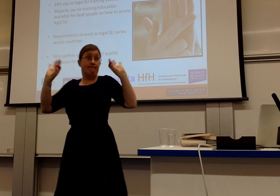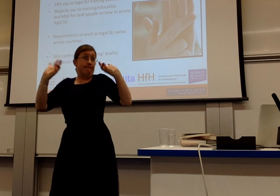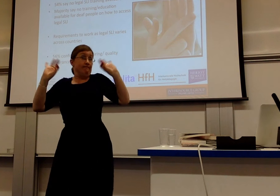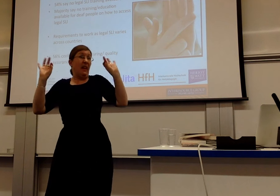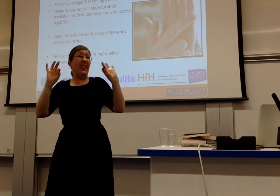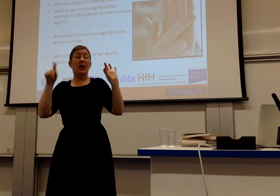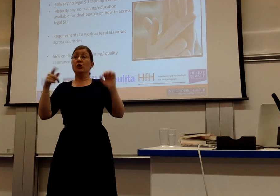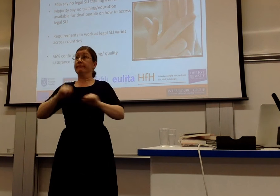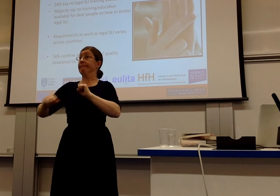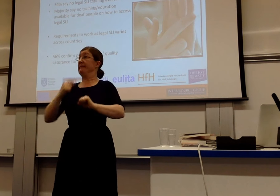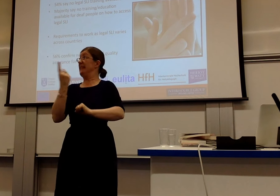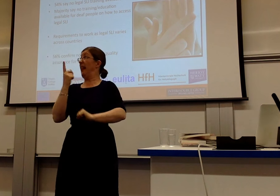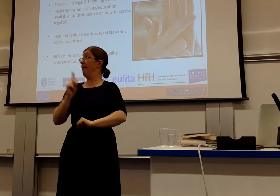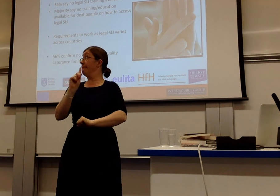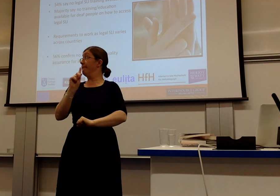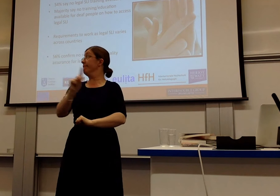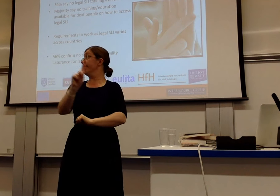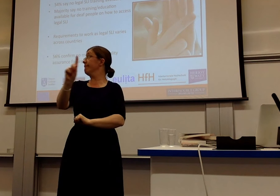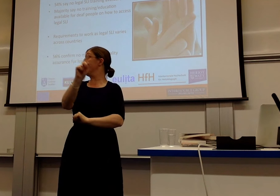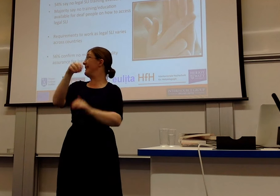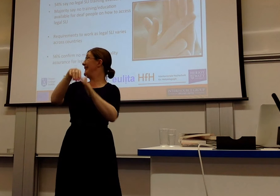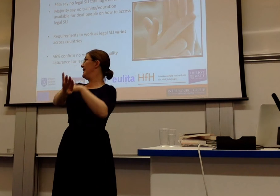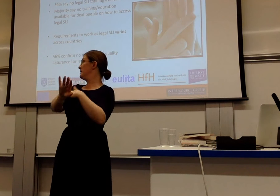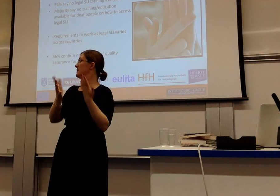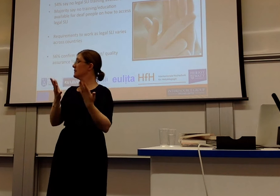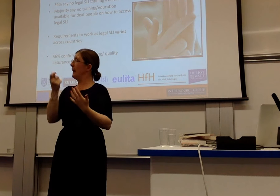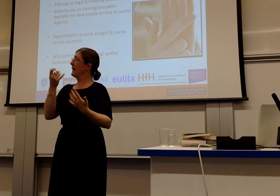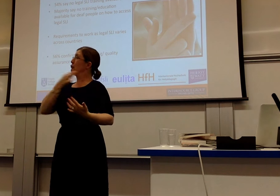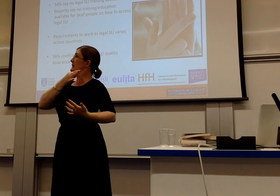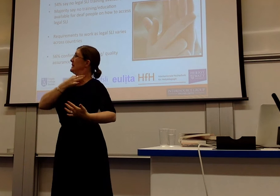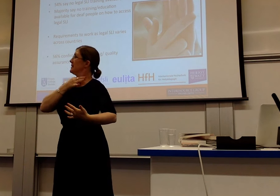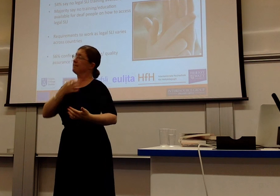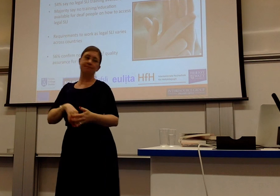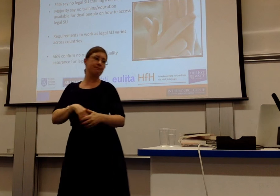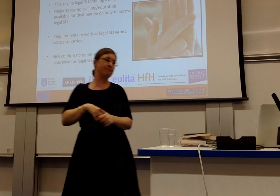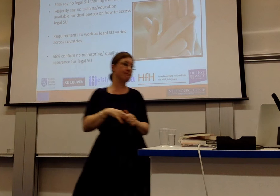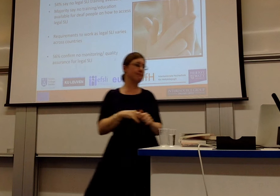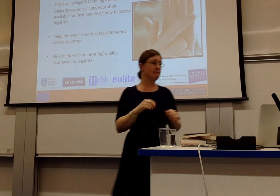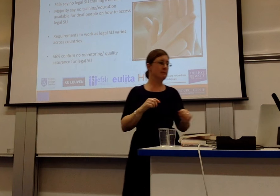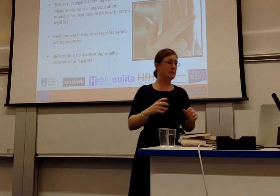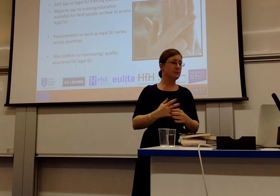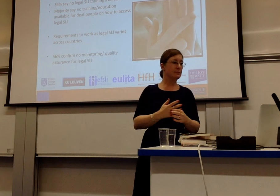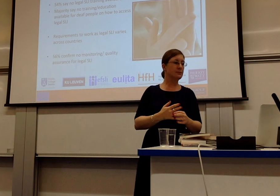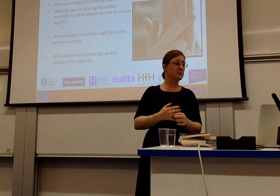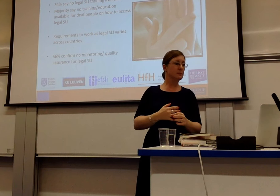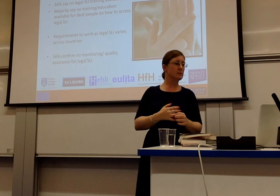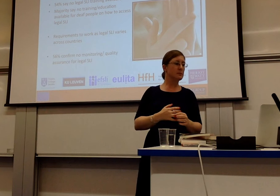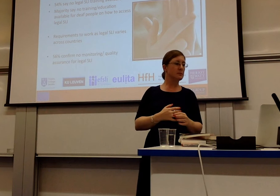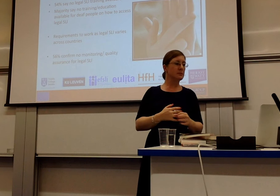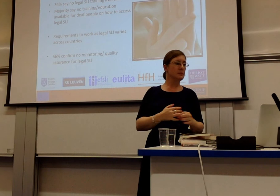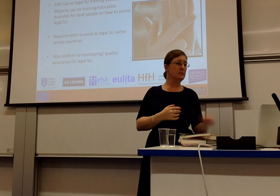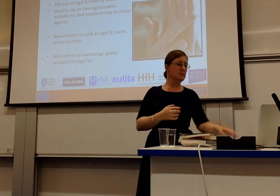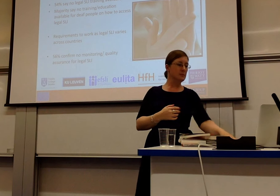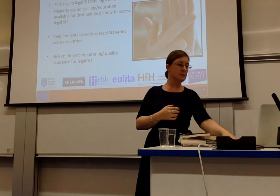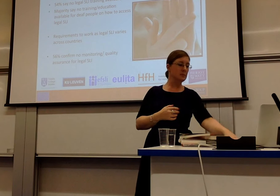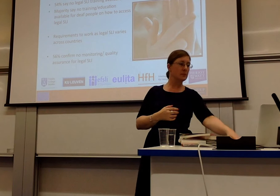they weren't able to go back and say, I'm not sure. They were there on their own within these settings. So you can see how there are risks associated with that as well, with quality.